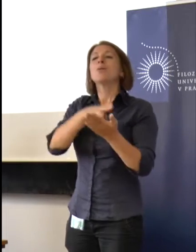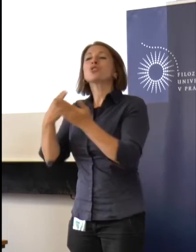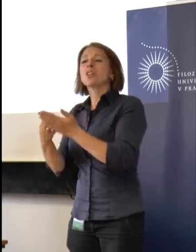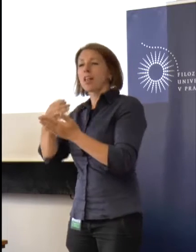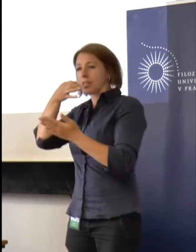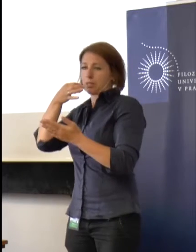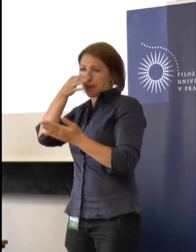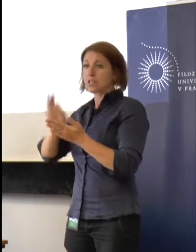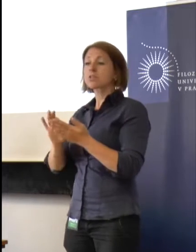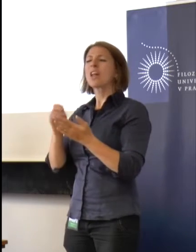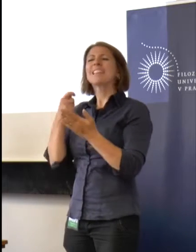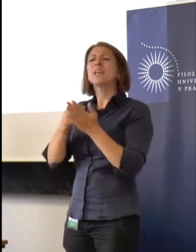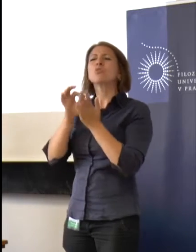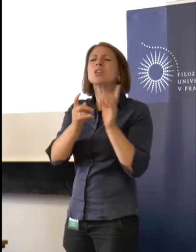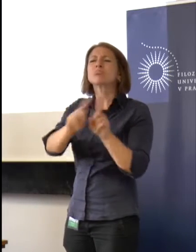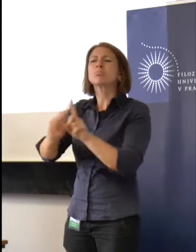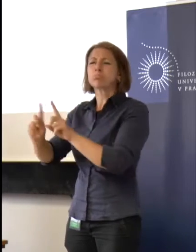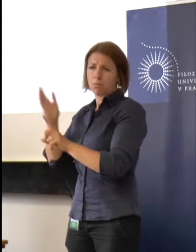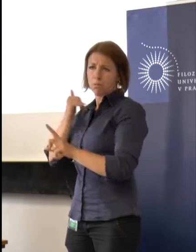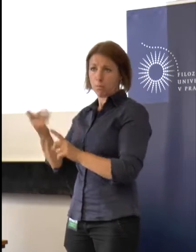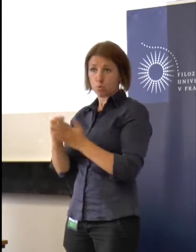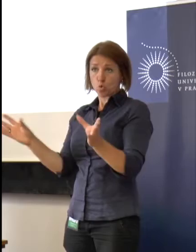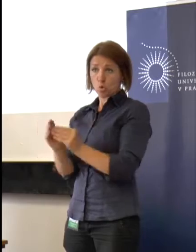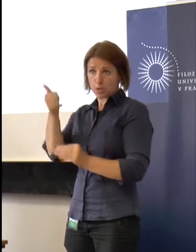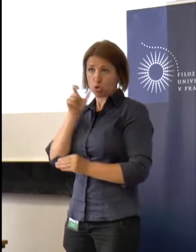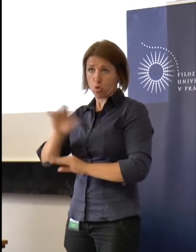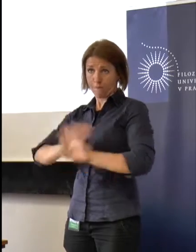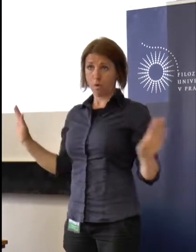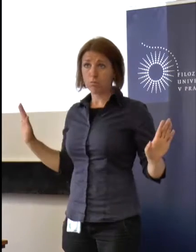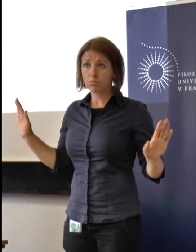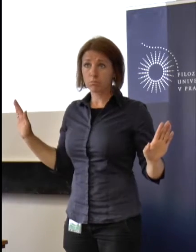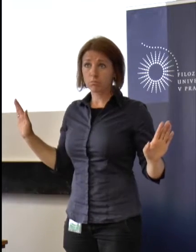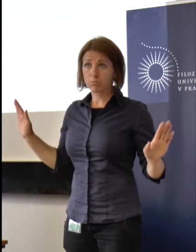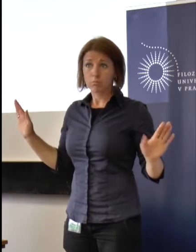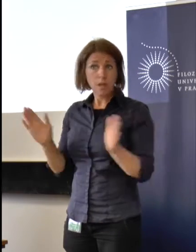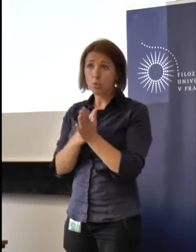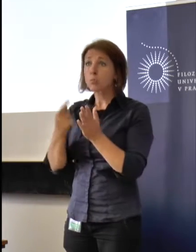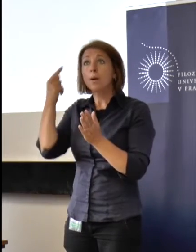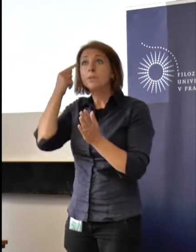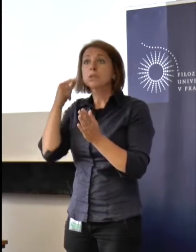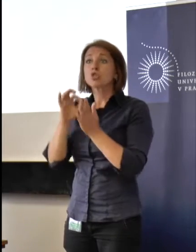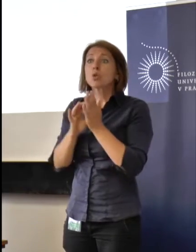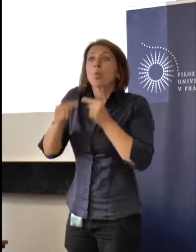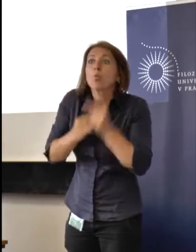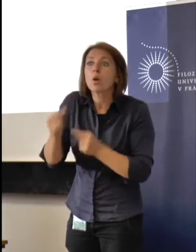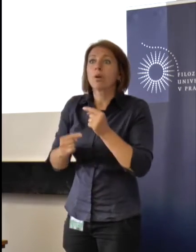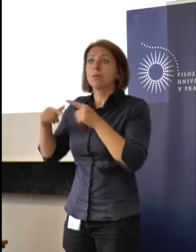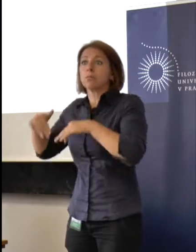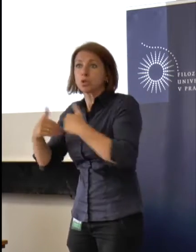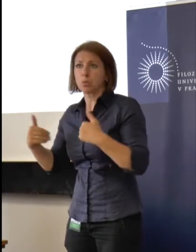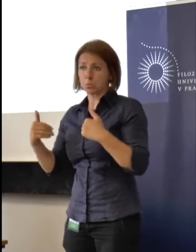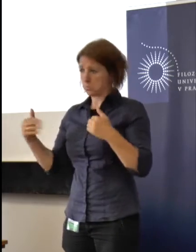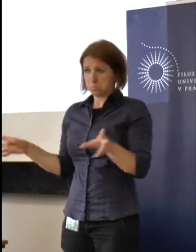now, actually. Other famous examples, this is for Rosa Maria. So